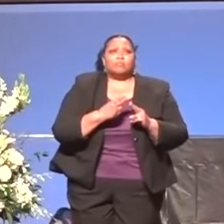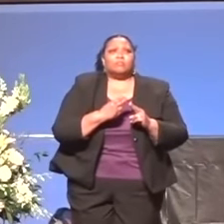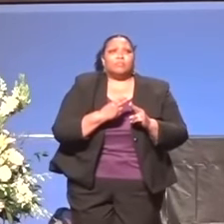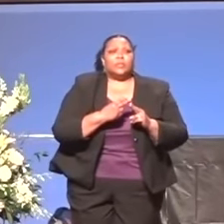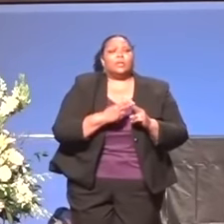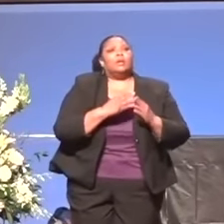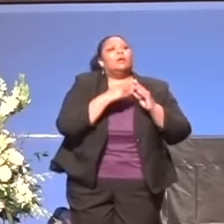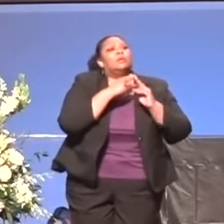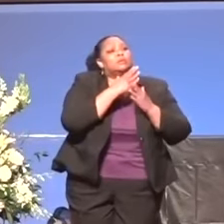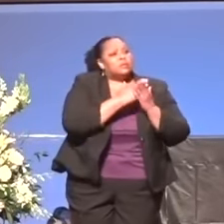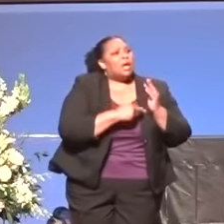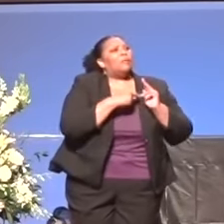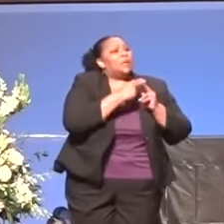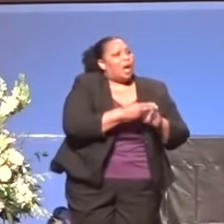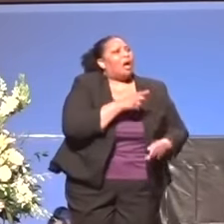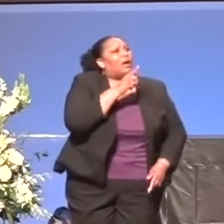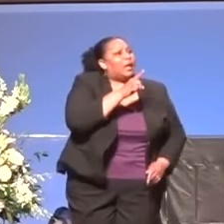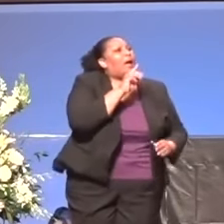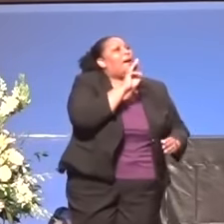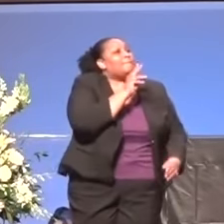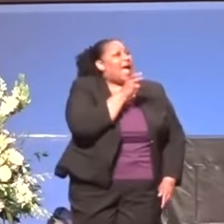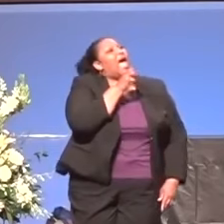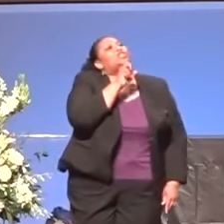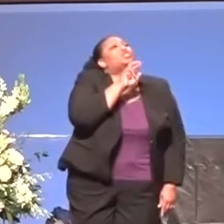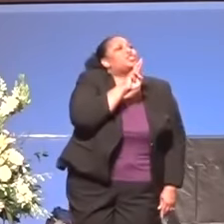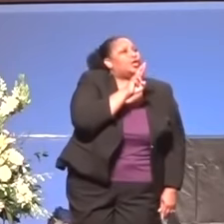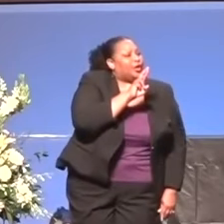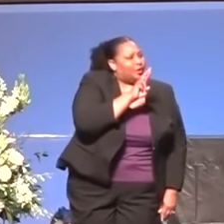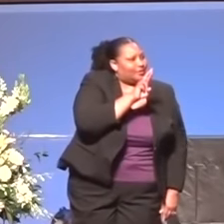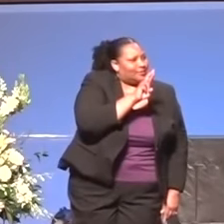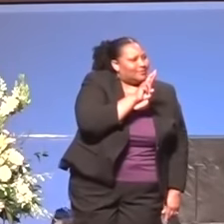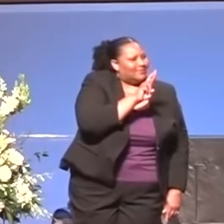Some called him Master,